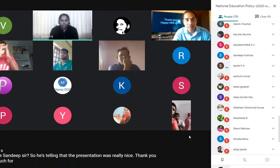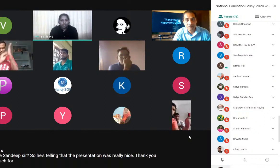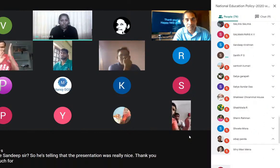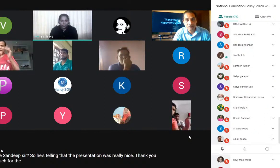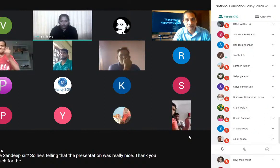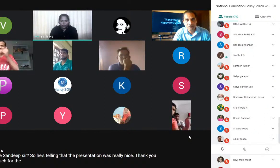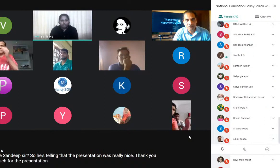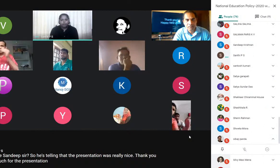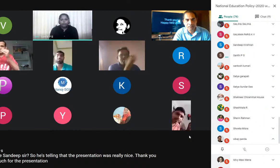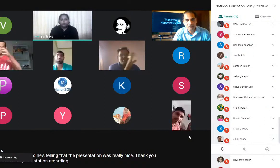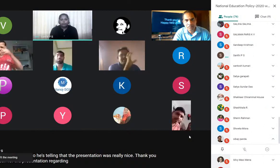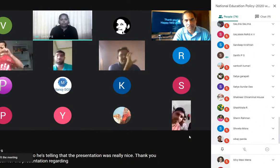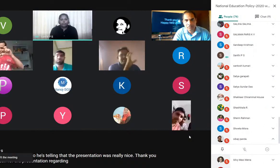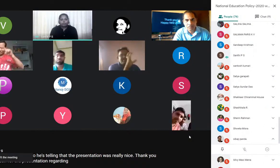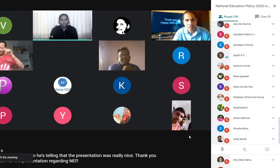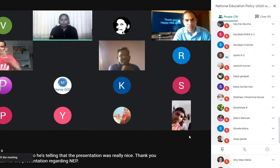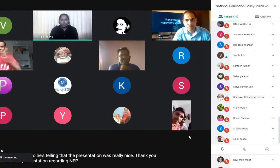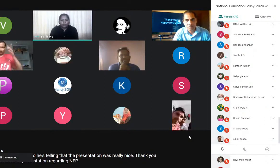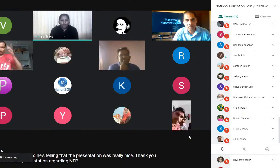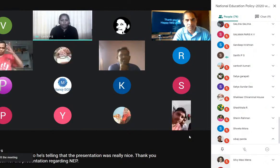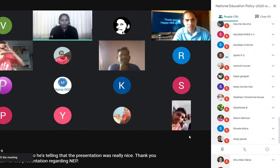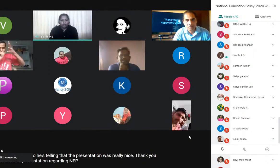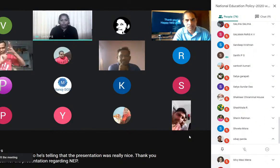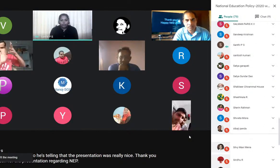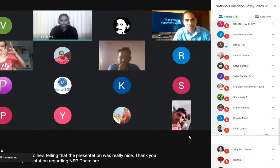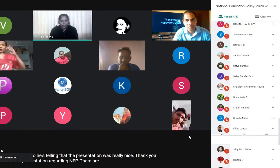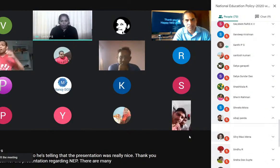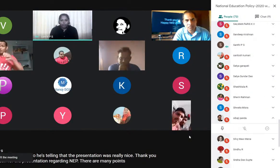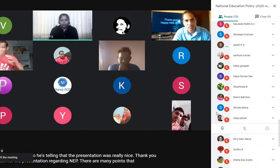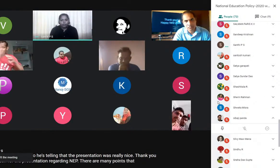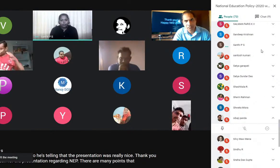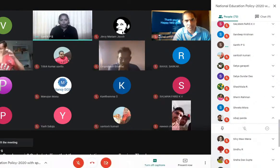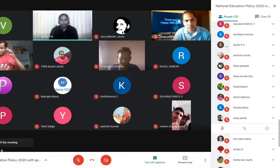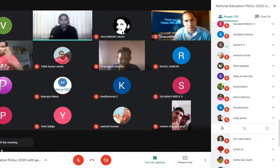regarding NEP. There are many points that are involved in the NEP.